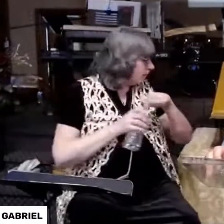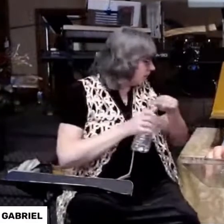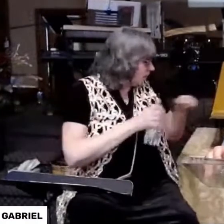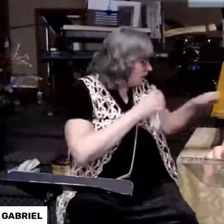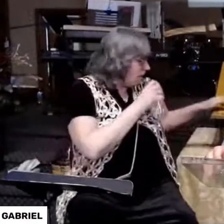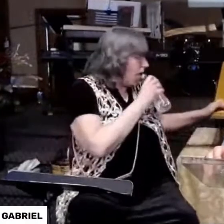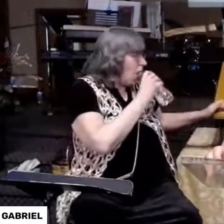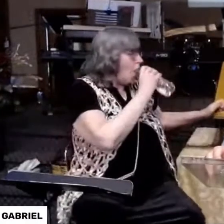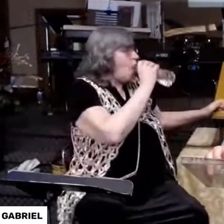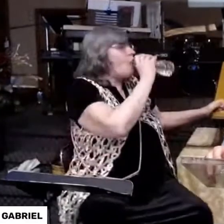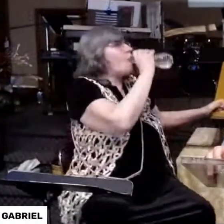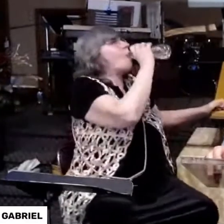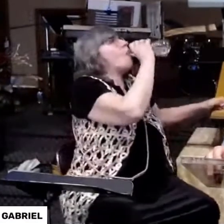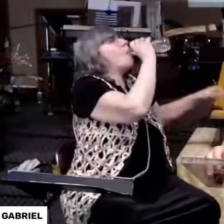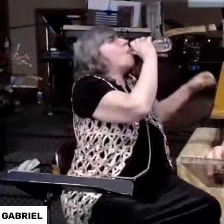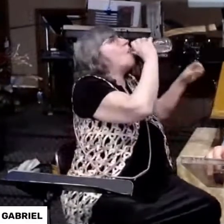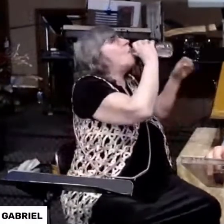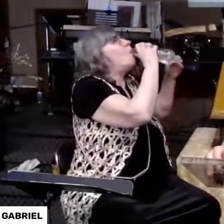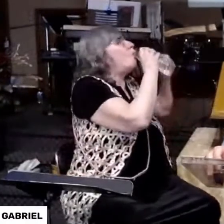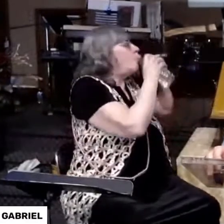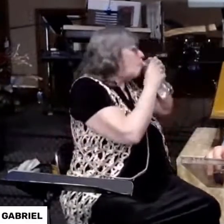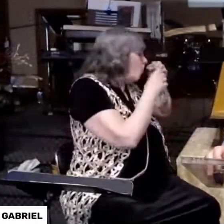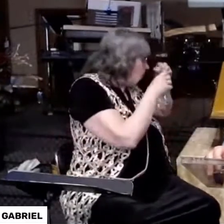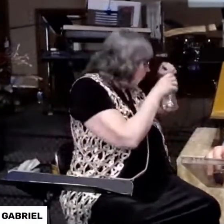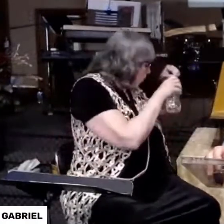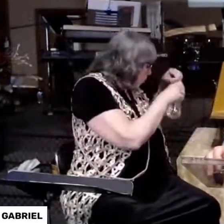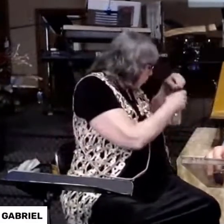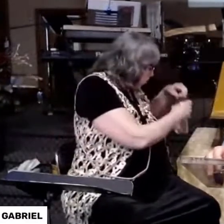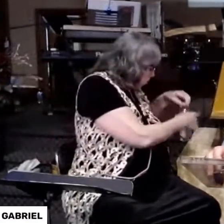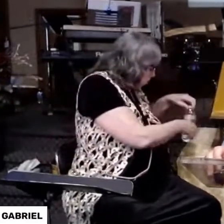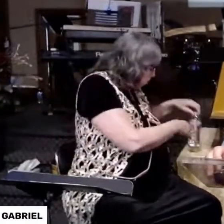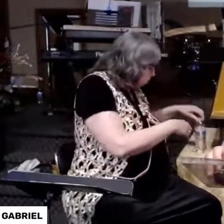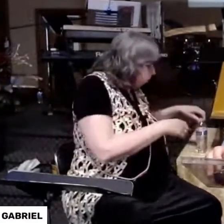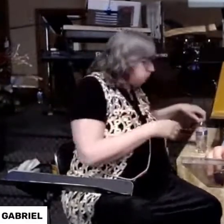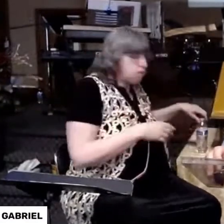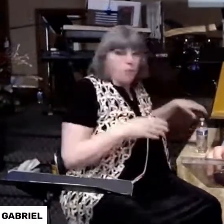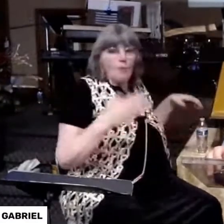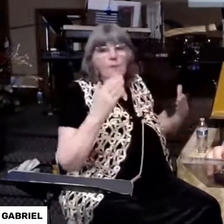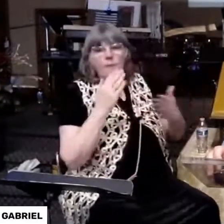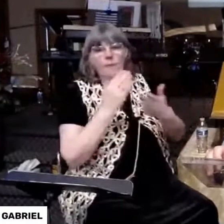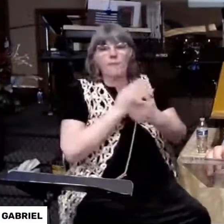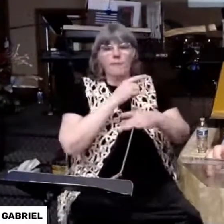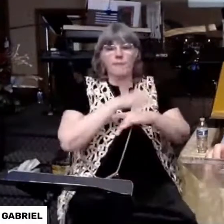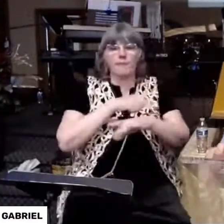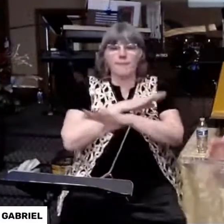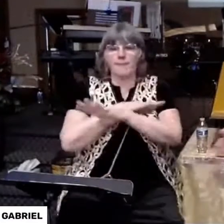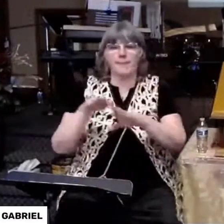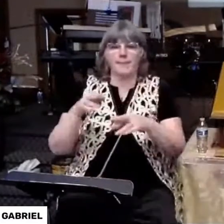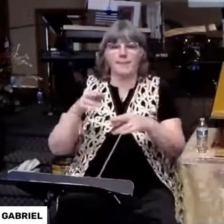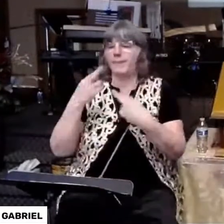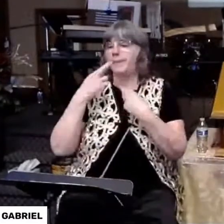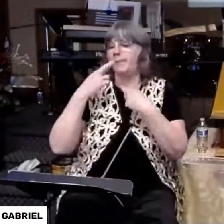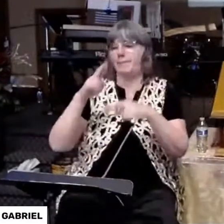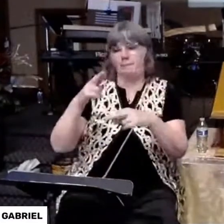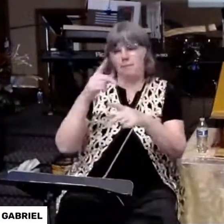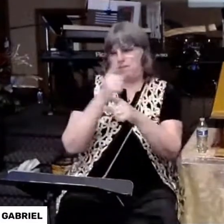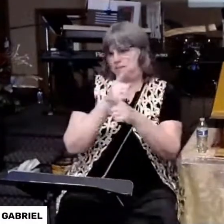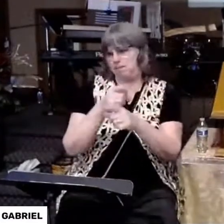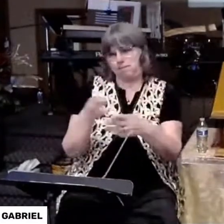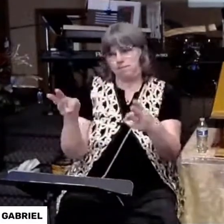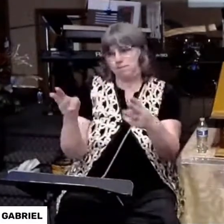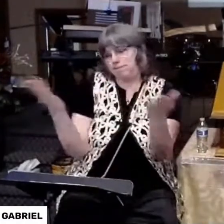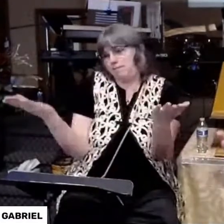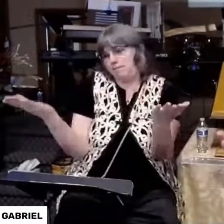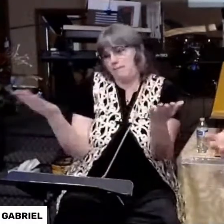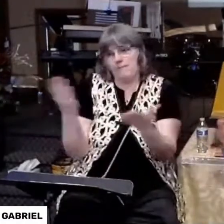We fail to react the way we should. We react the way we shouldn't. But we need to realize that this